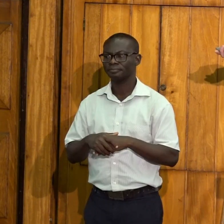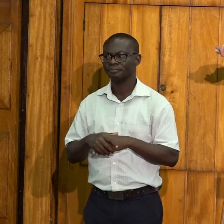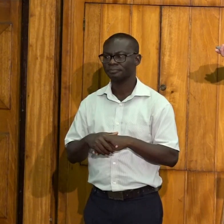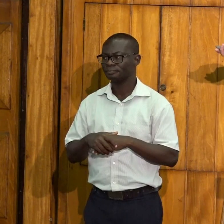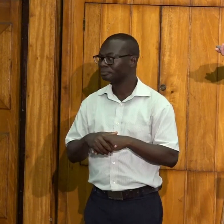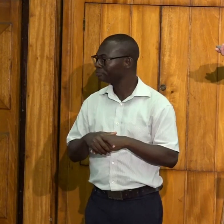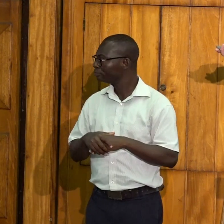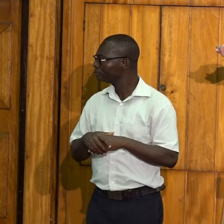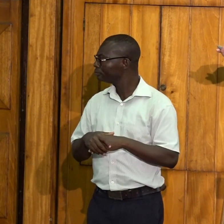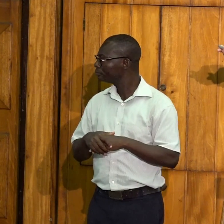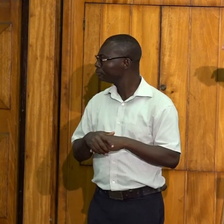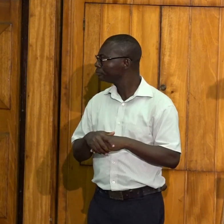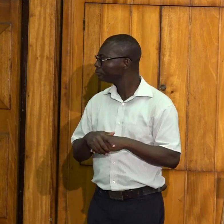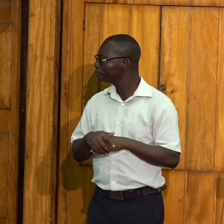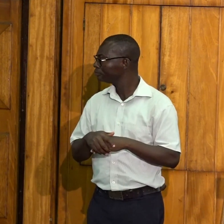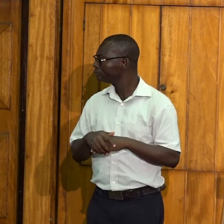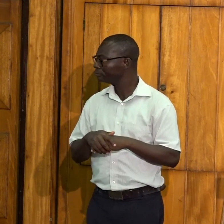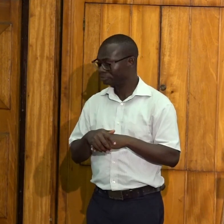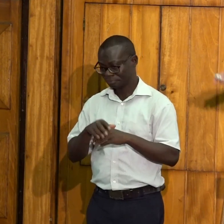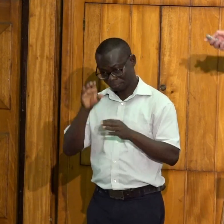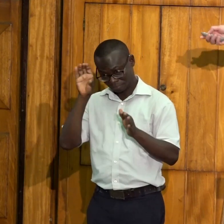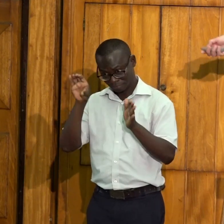Apologies.